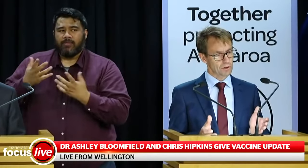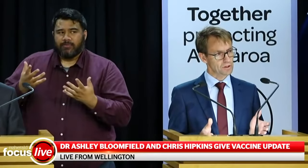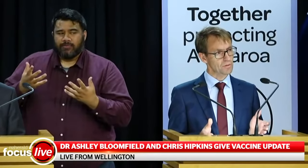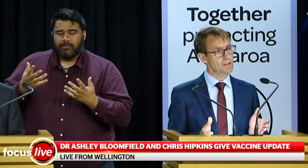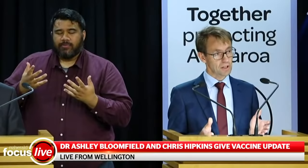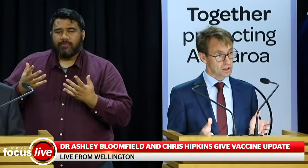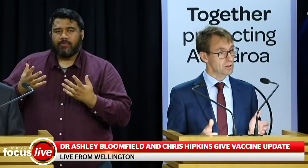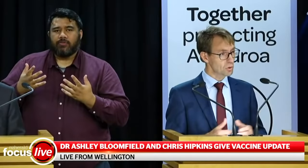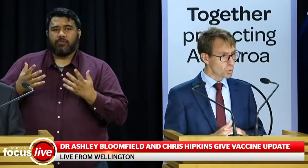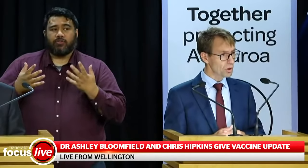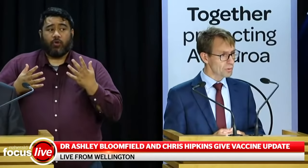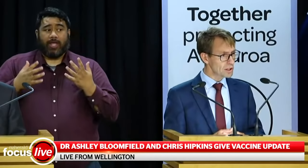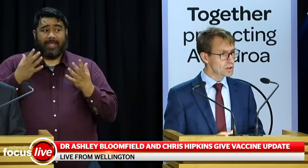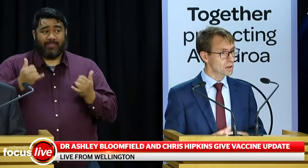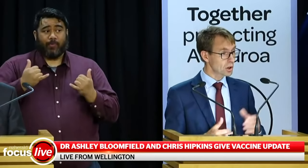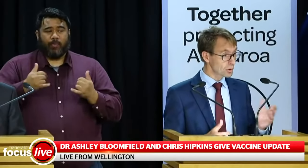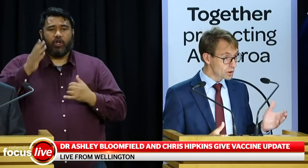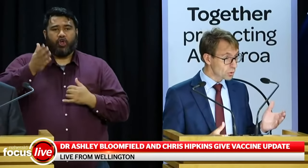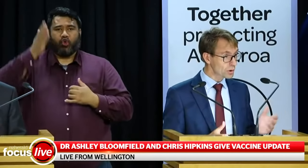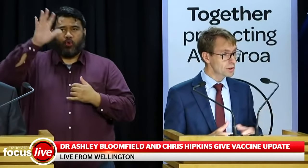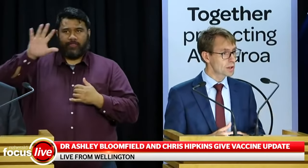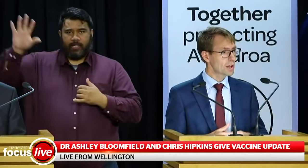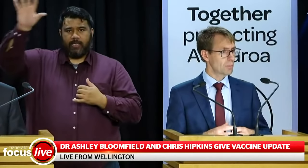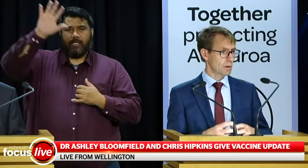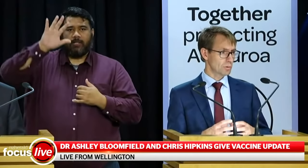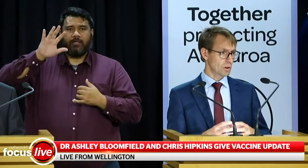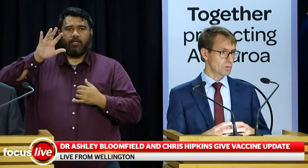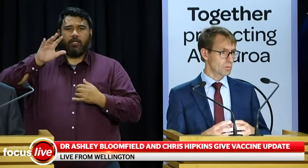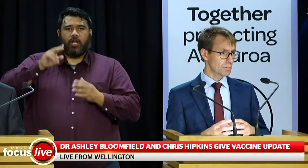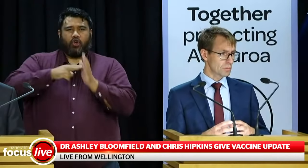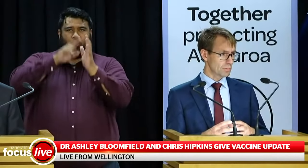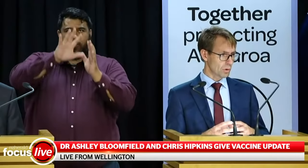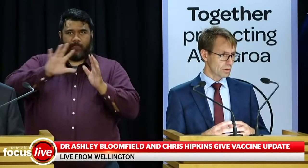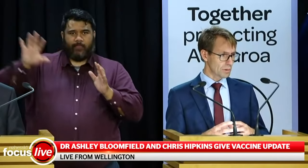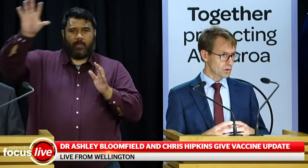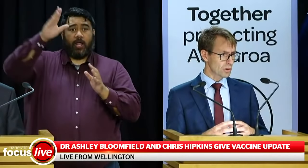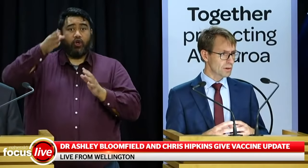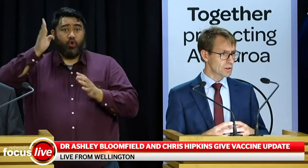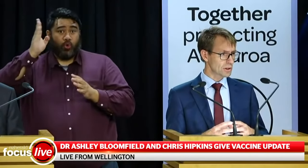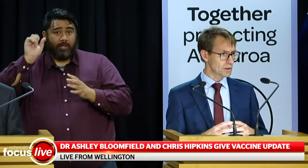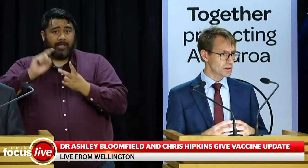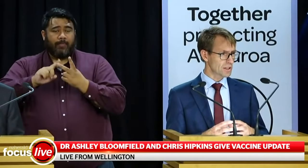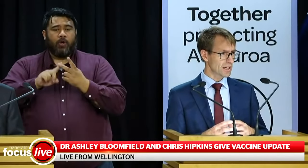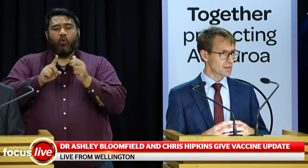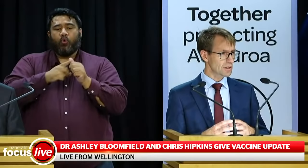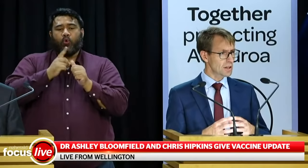main focus for that is actually the northern region, including Northland, but also the Auckland Metro